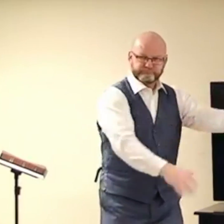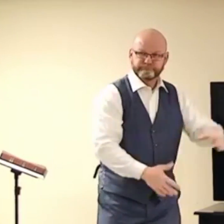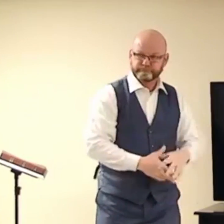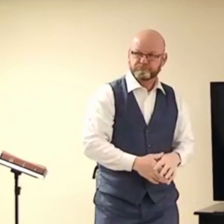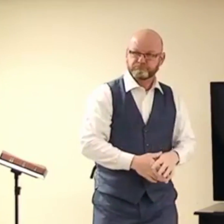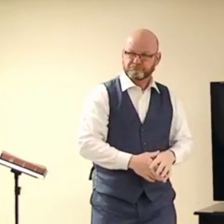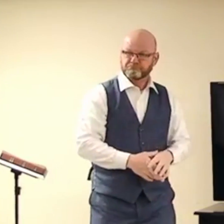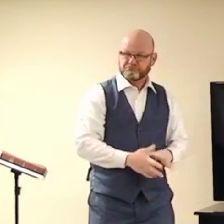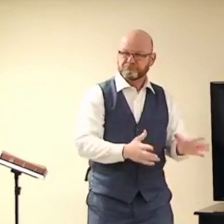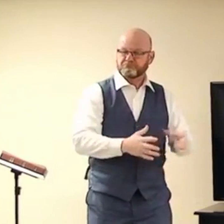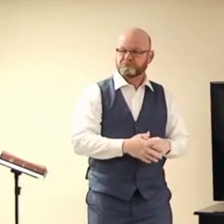And there's a group of sheep over here.